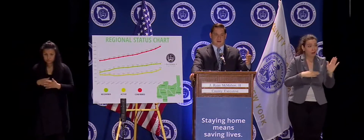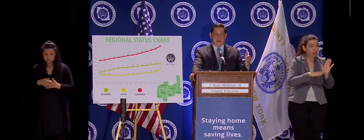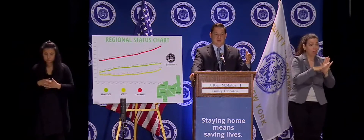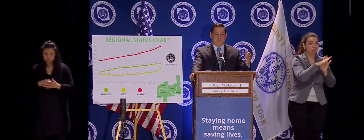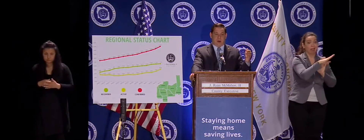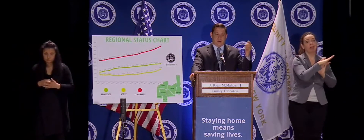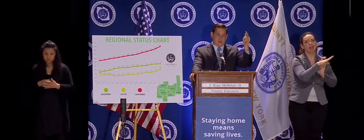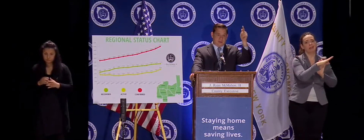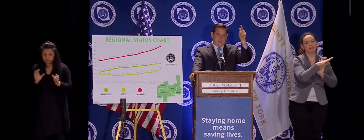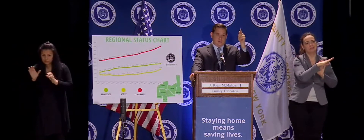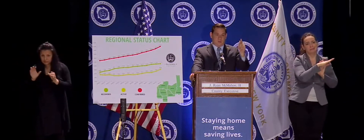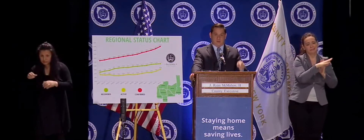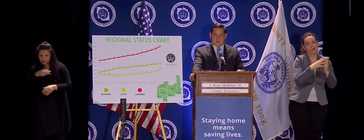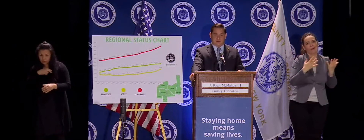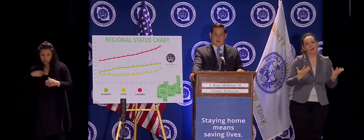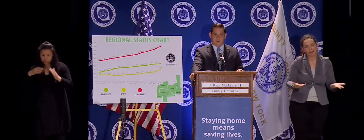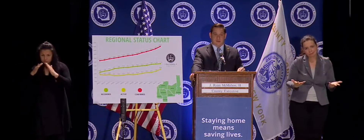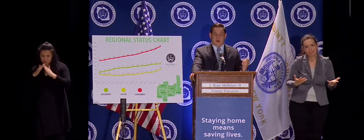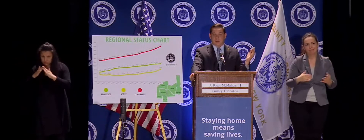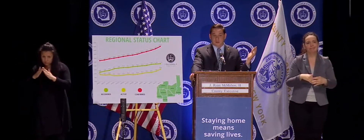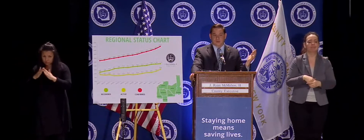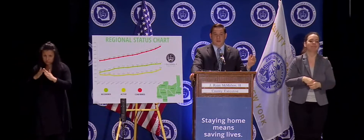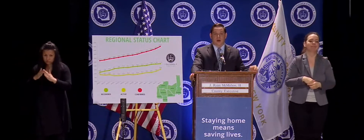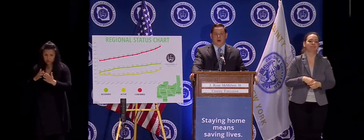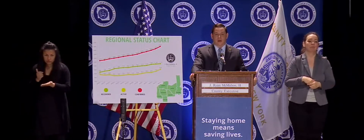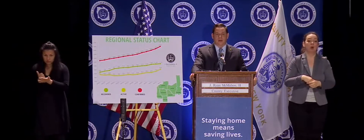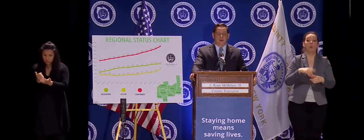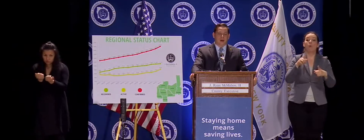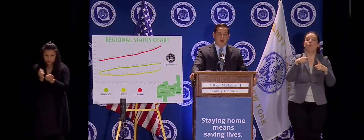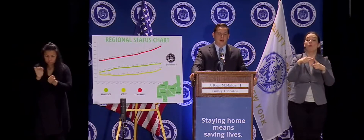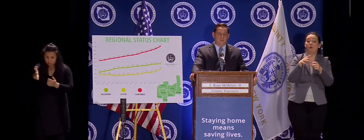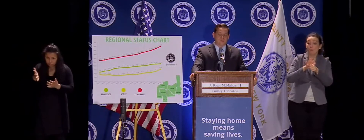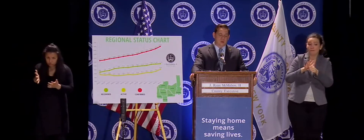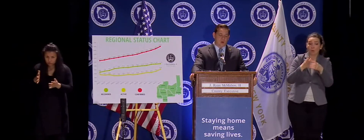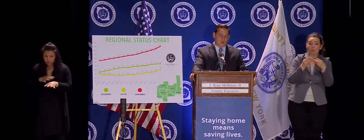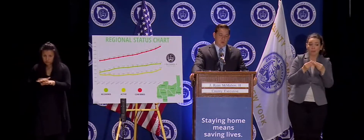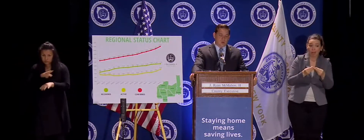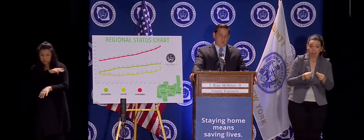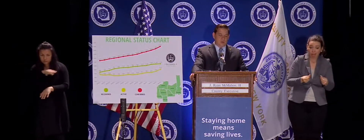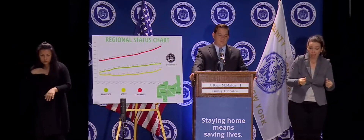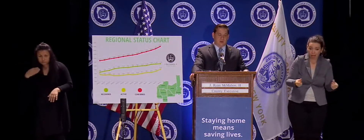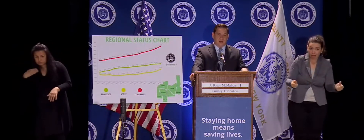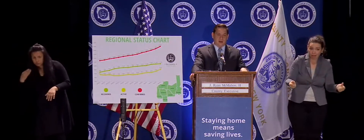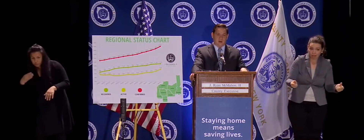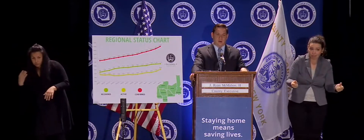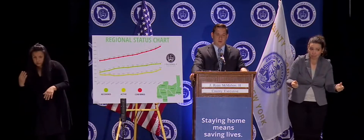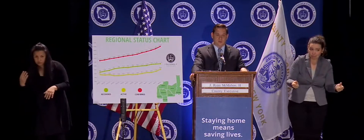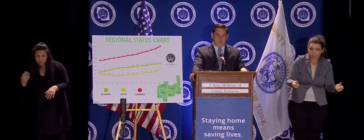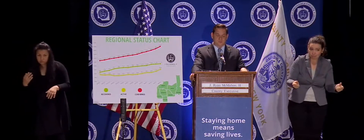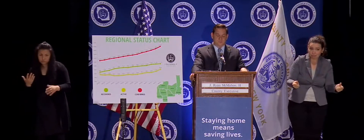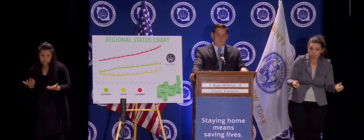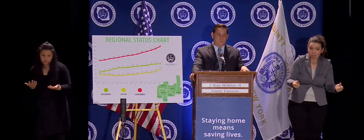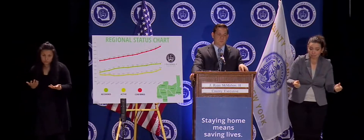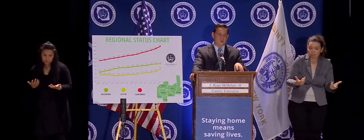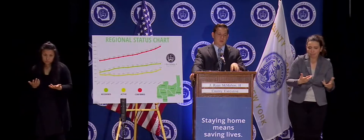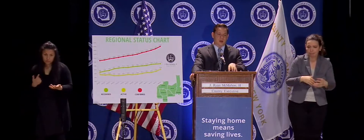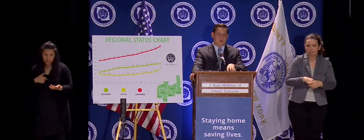die. But once the virus is gone, it's usually gone. So we flattened our curves.